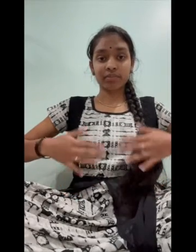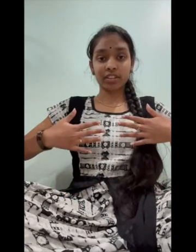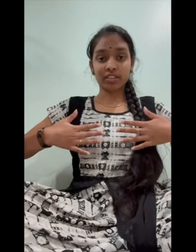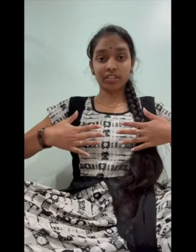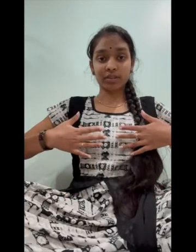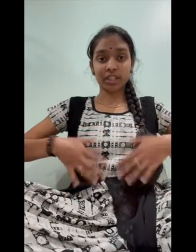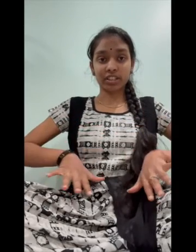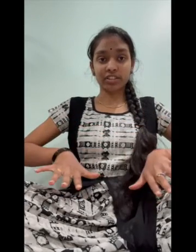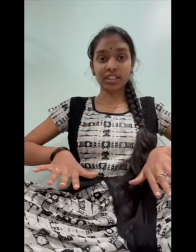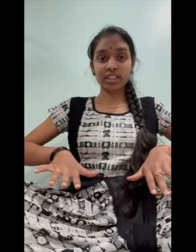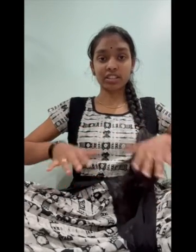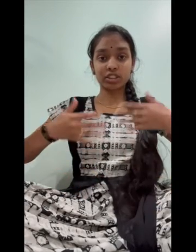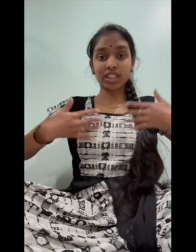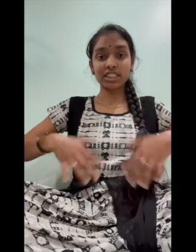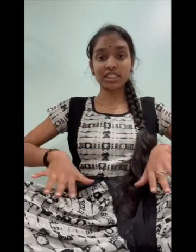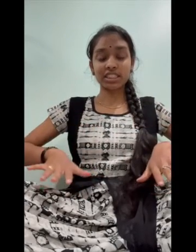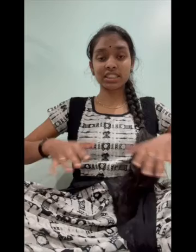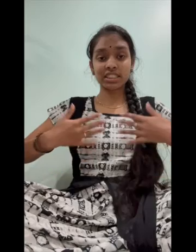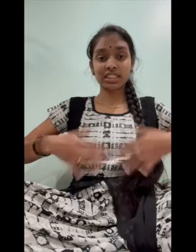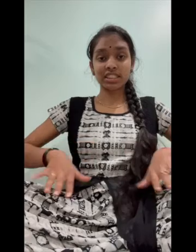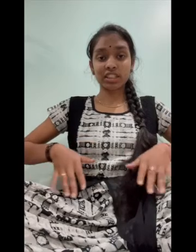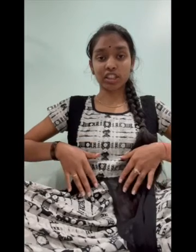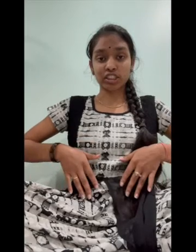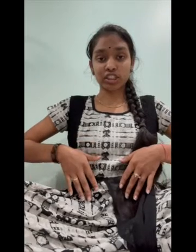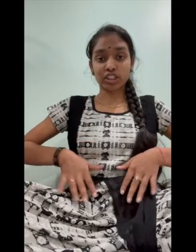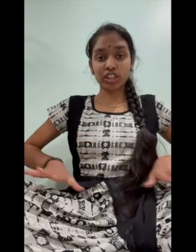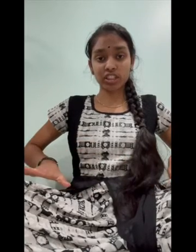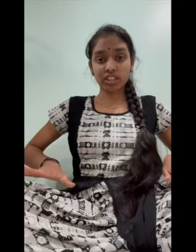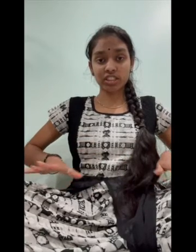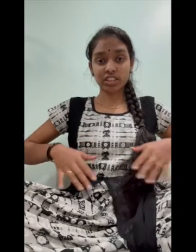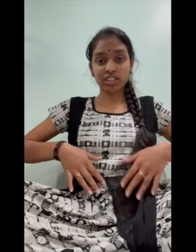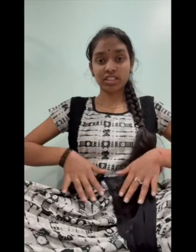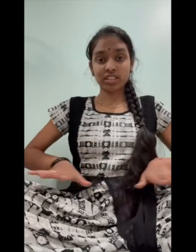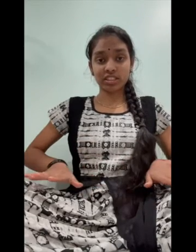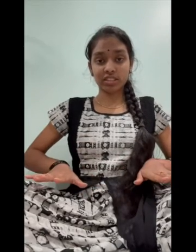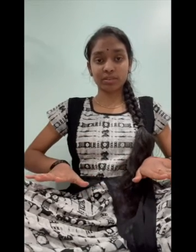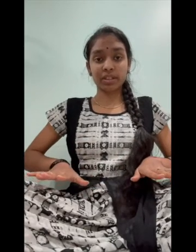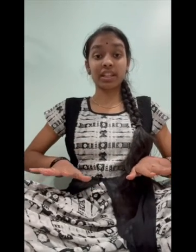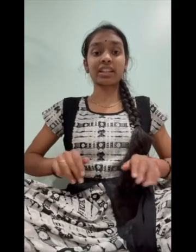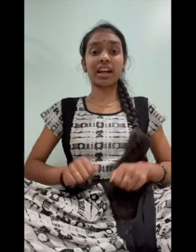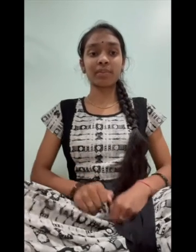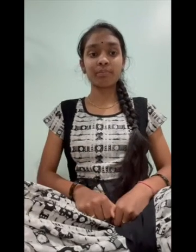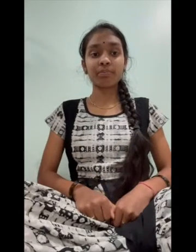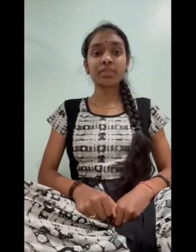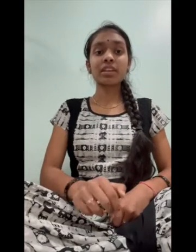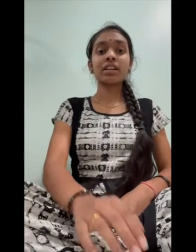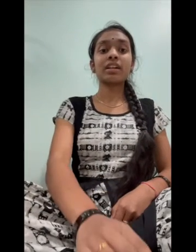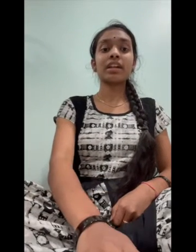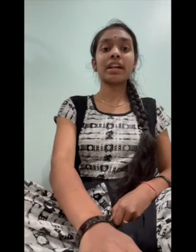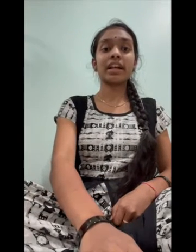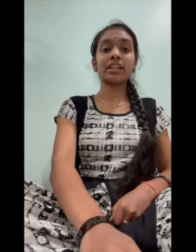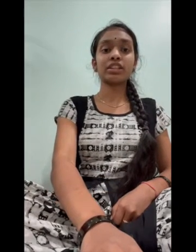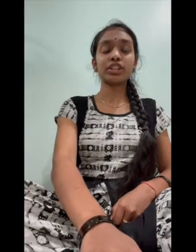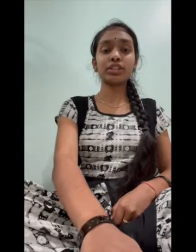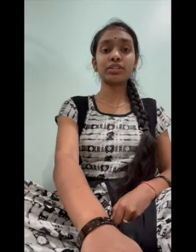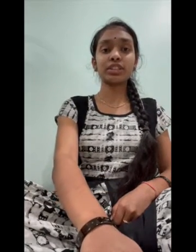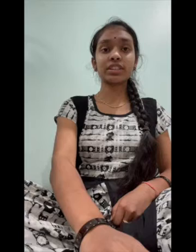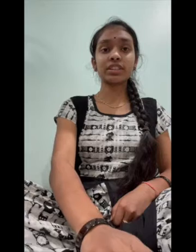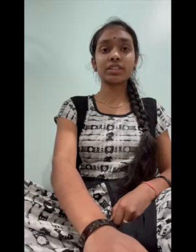So from here to here, dress. A skirt would be like that. And shoes